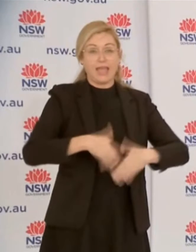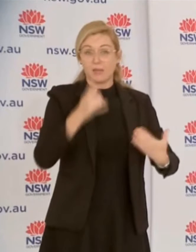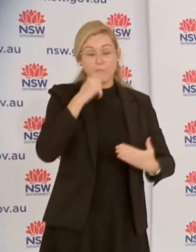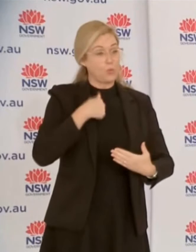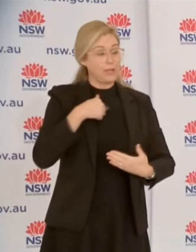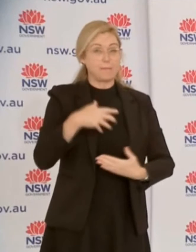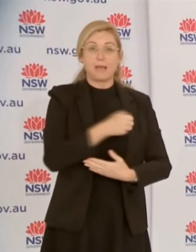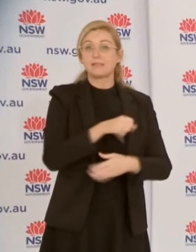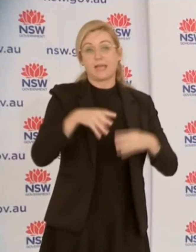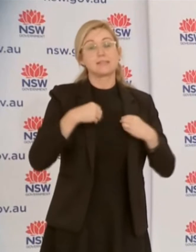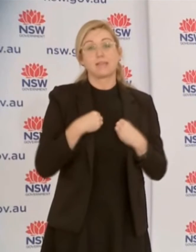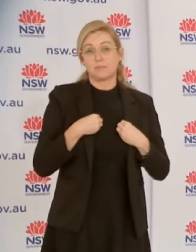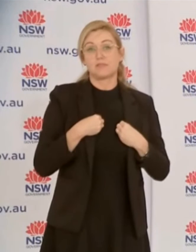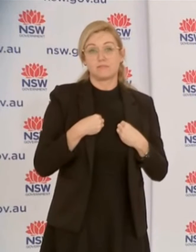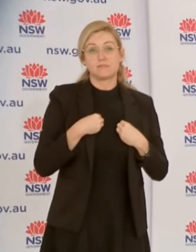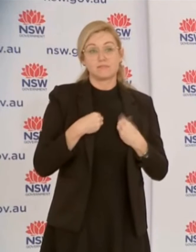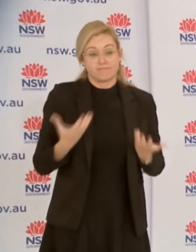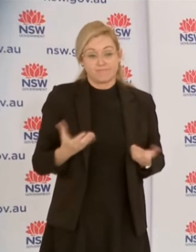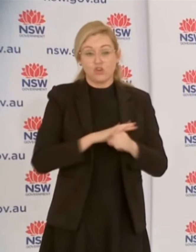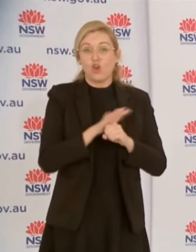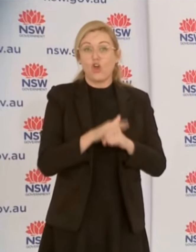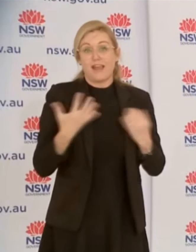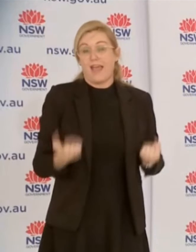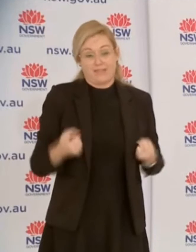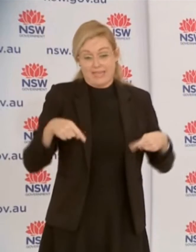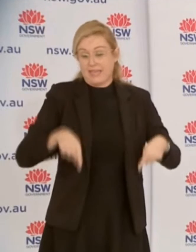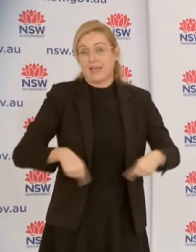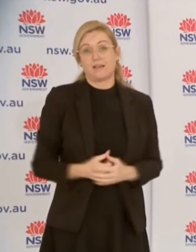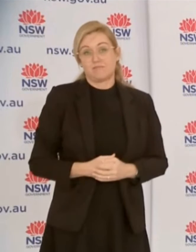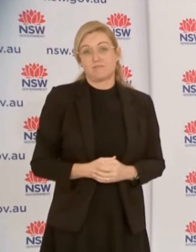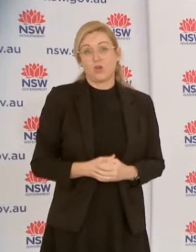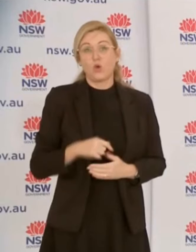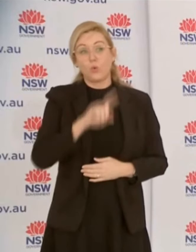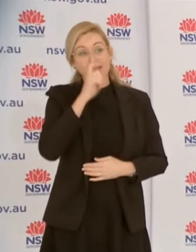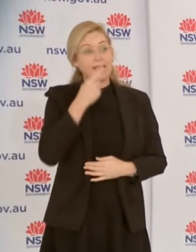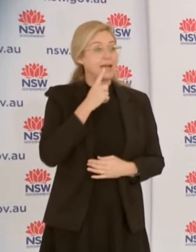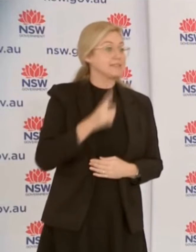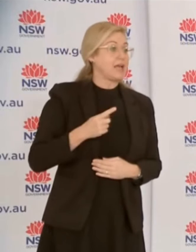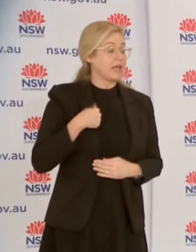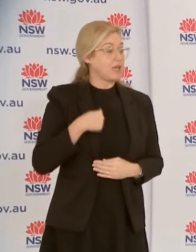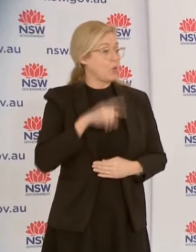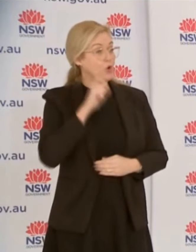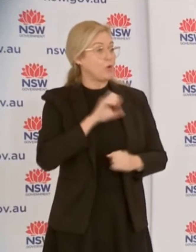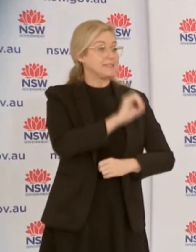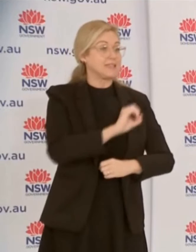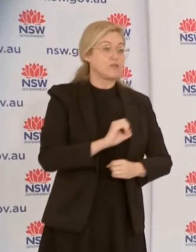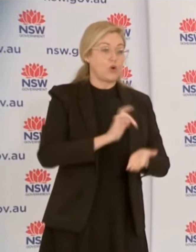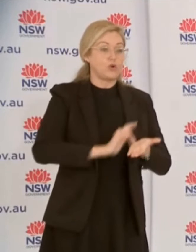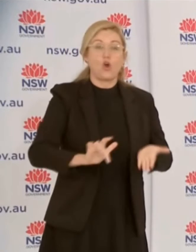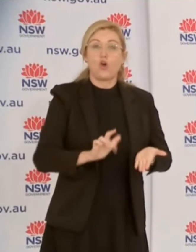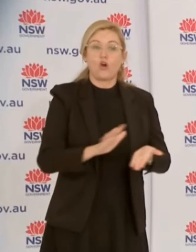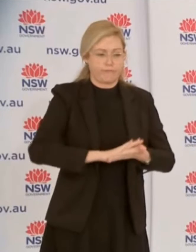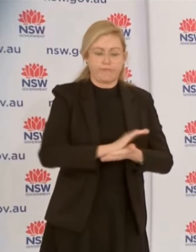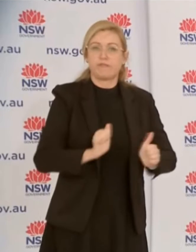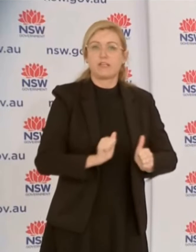to accept that living with COVID is the future. It's not an option. It's not an option that any of us like, but it's an option we have to confront, and